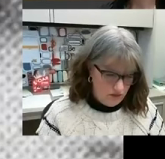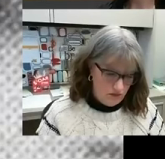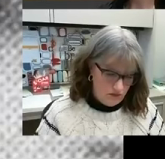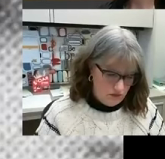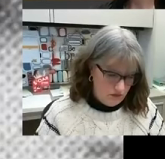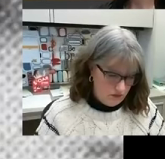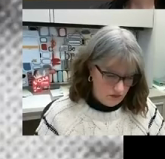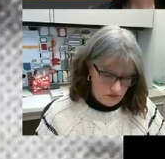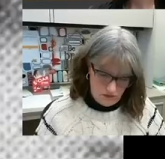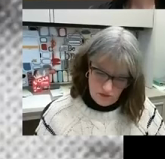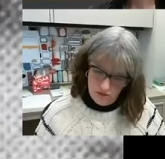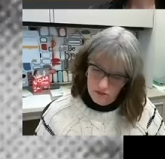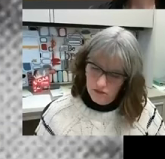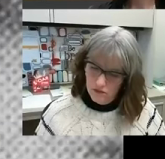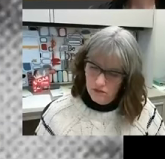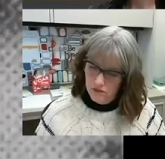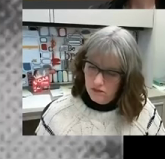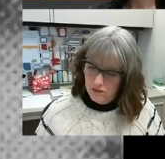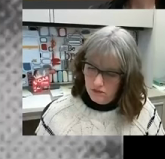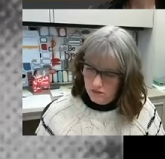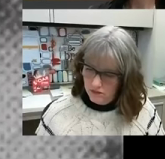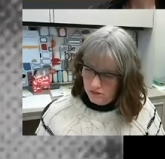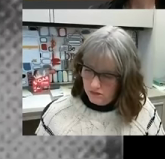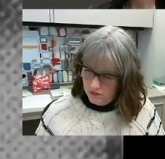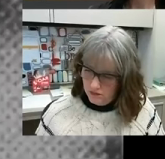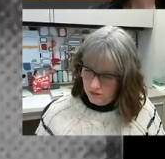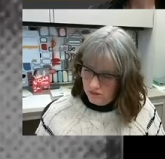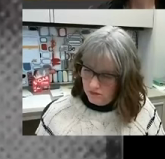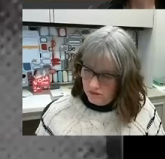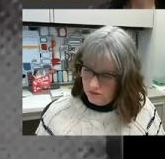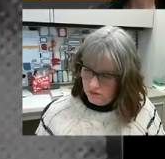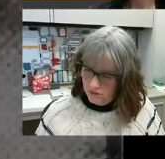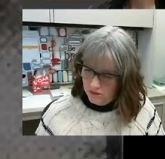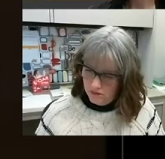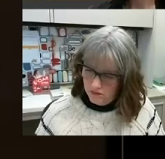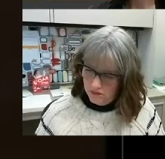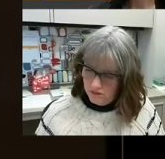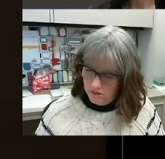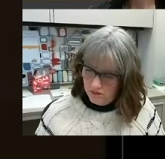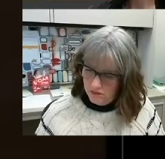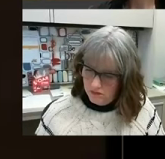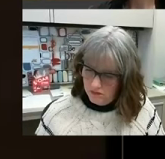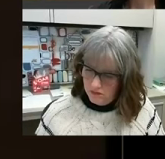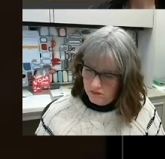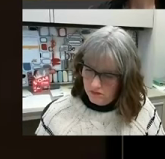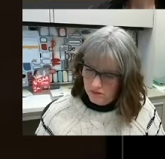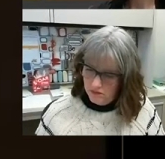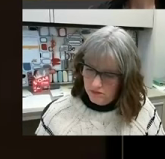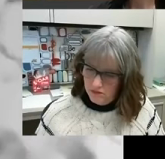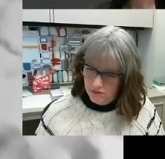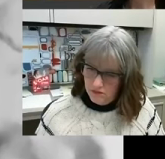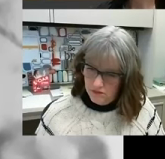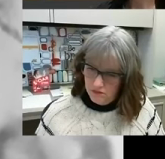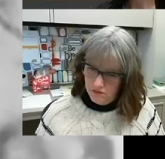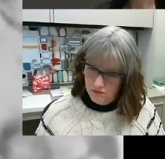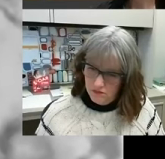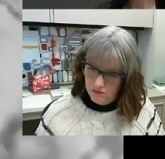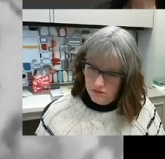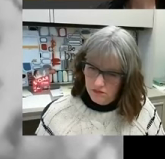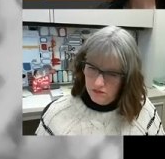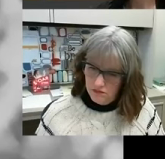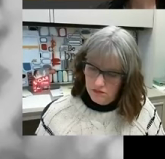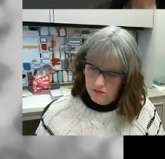That's too much. Every overseer, every lyncher, every foot on a neck. I don't want